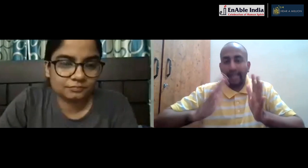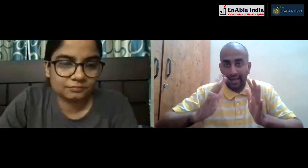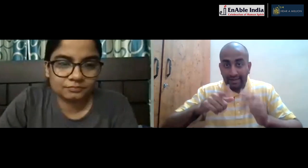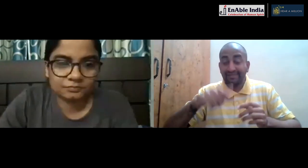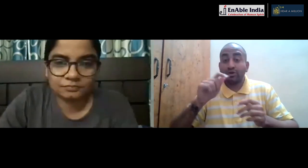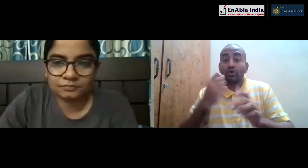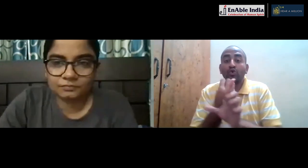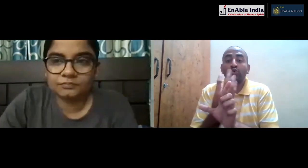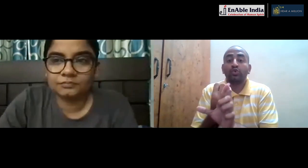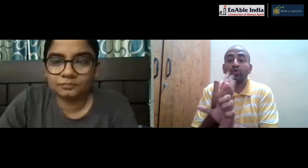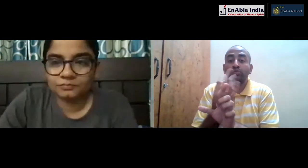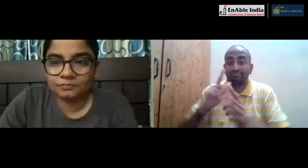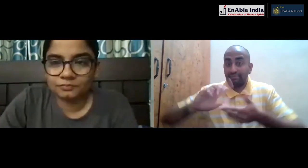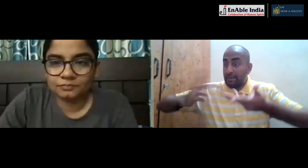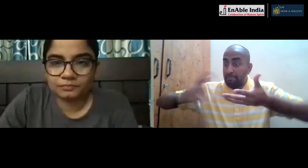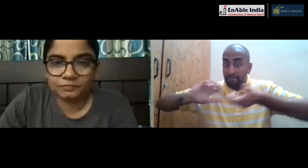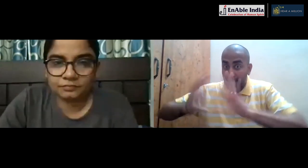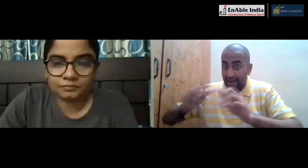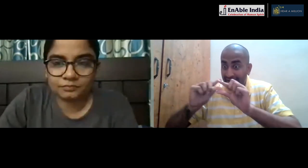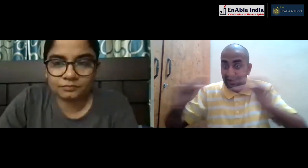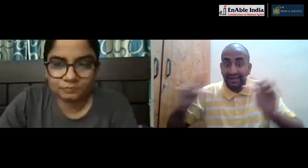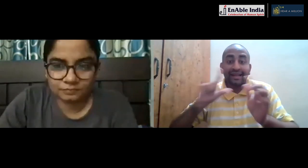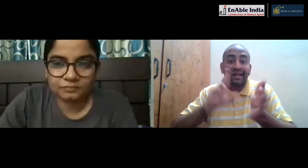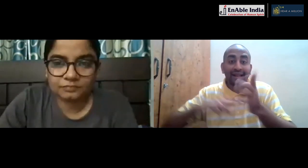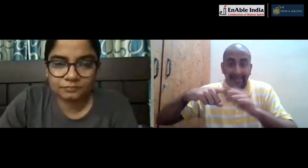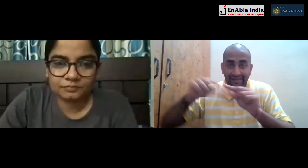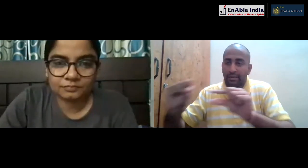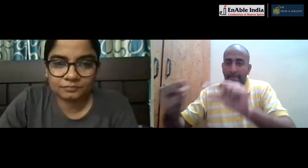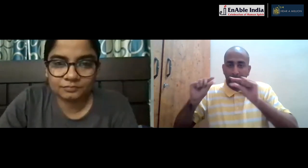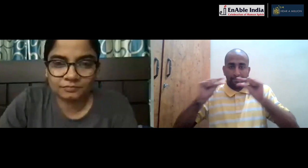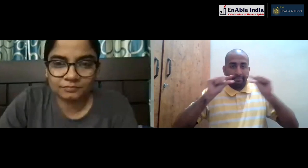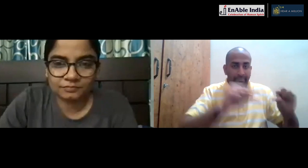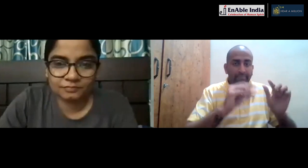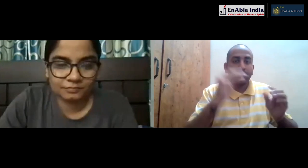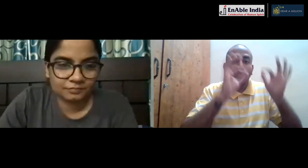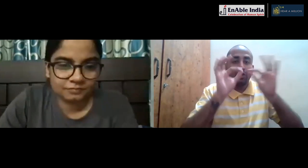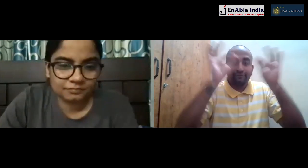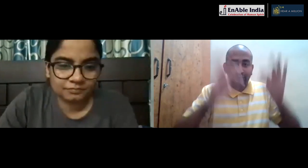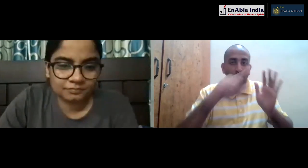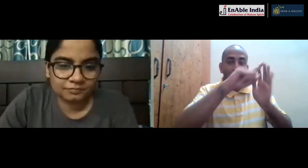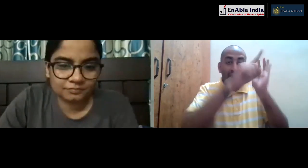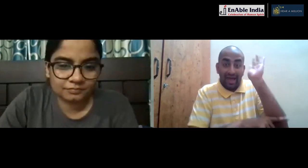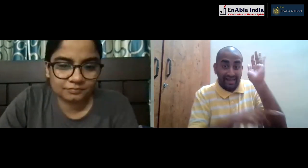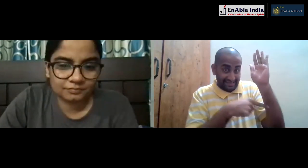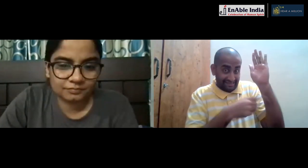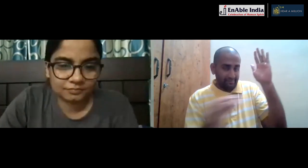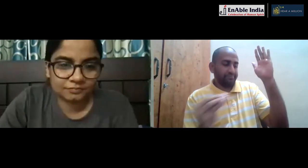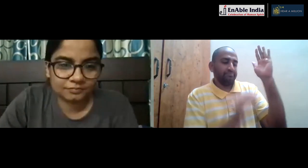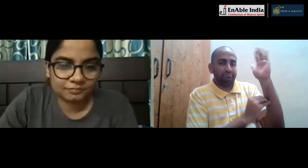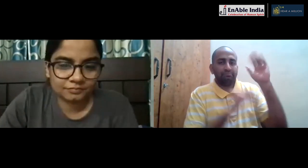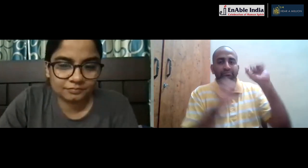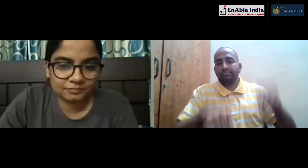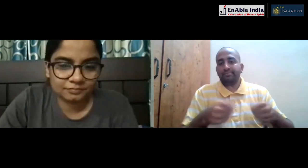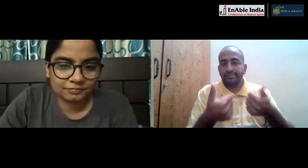video in the sign language, then you can put the YouTube link. You can make the YouTube link of your video and you can put it on